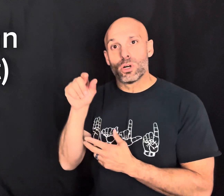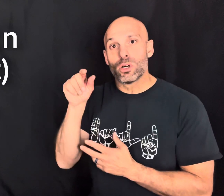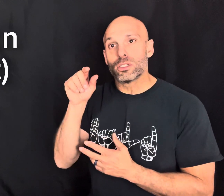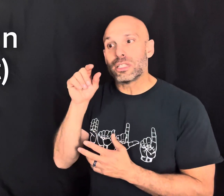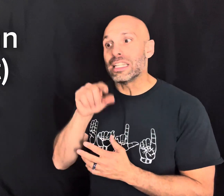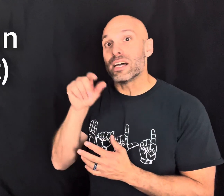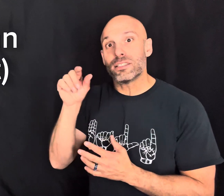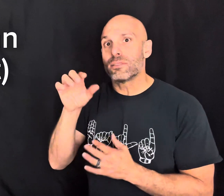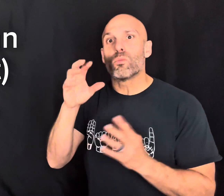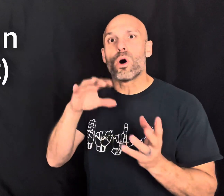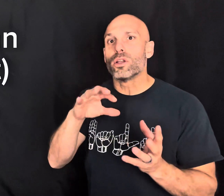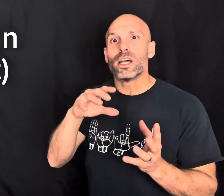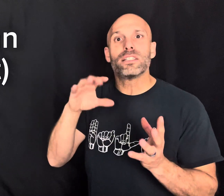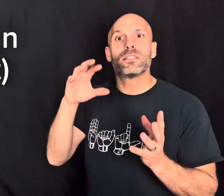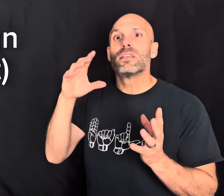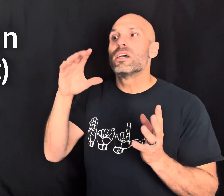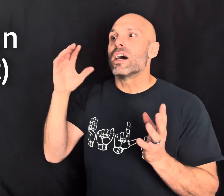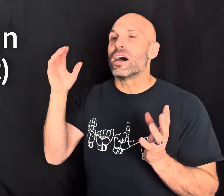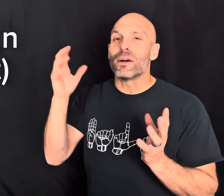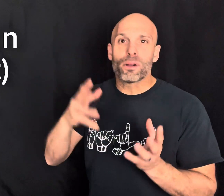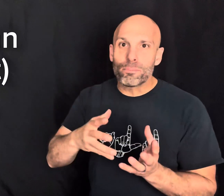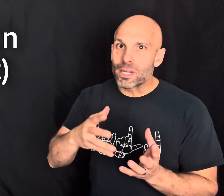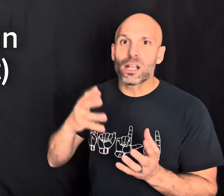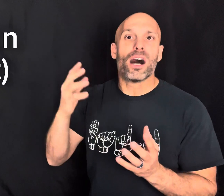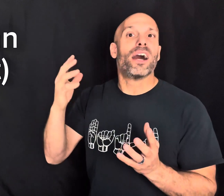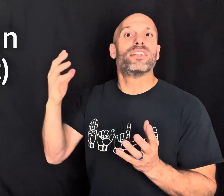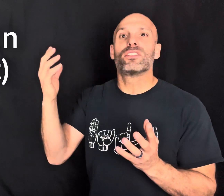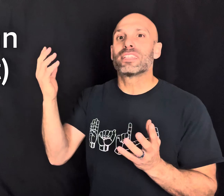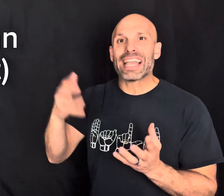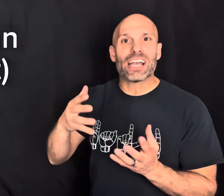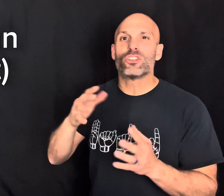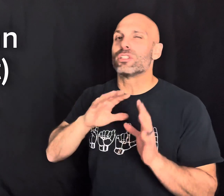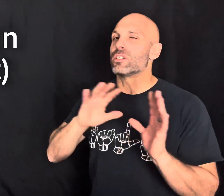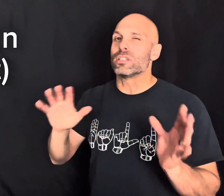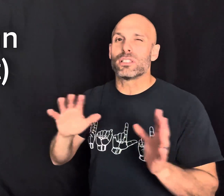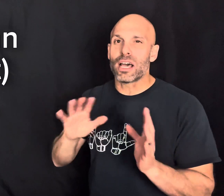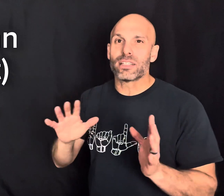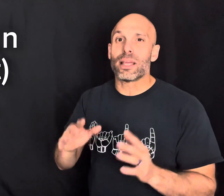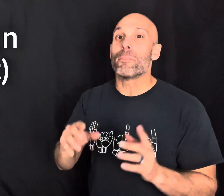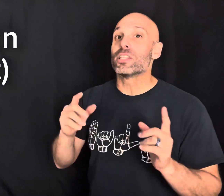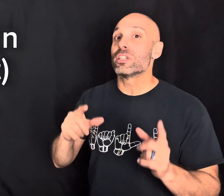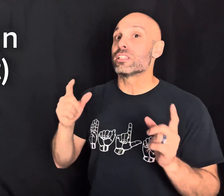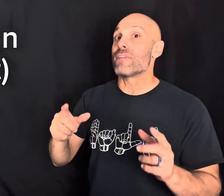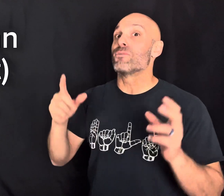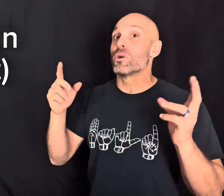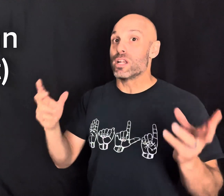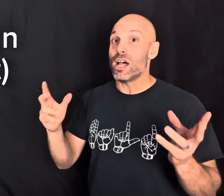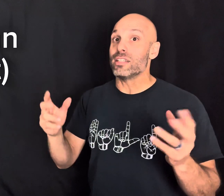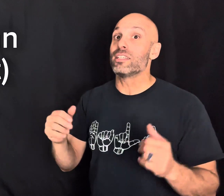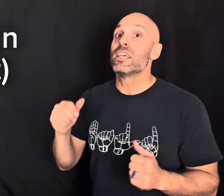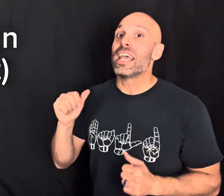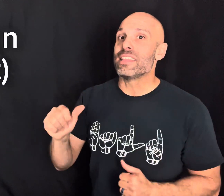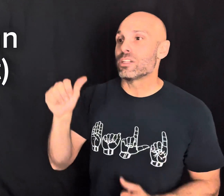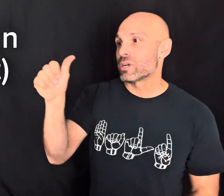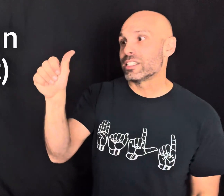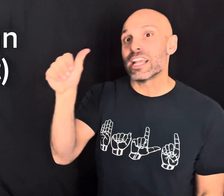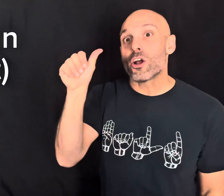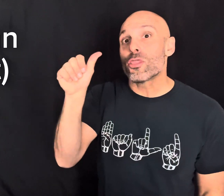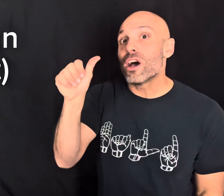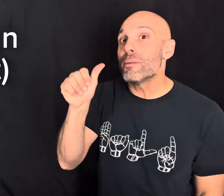individual nuts, walnuts, pecans, cashews. There is not a sign, but there is a sign for nut, and that is we're gonna take our thumb